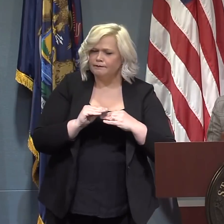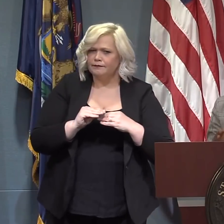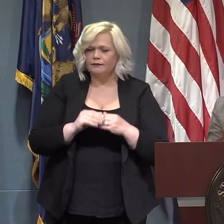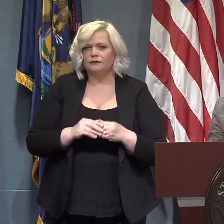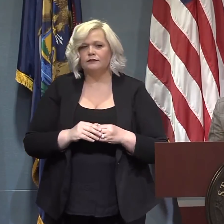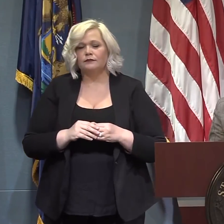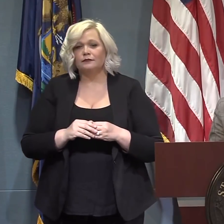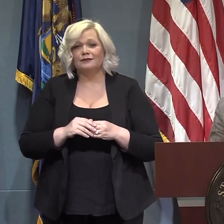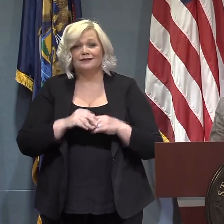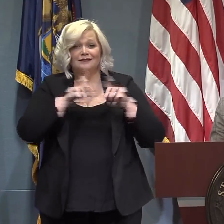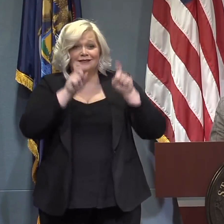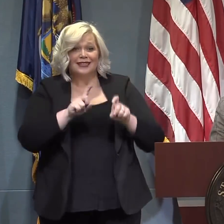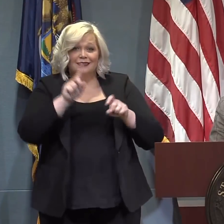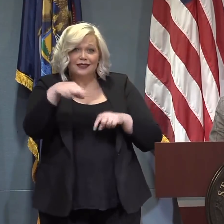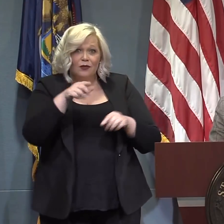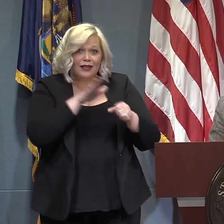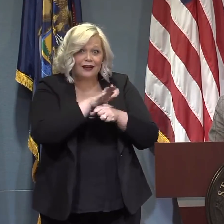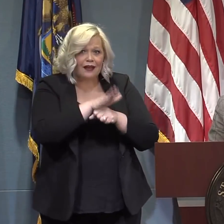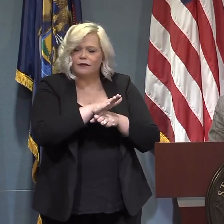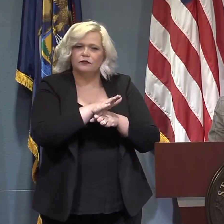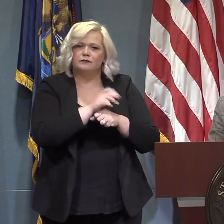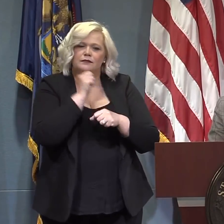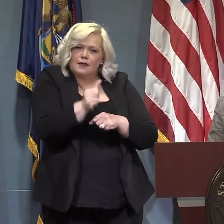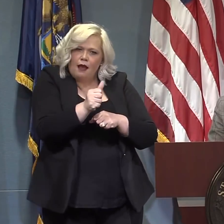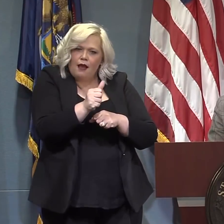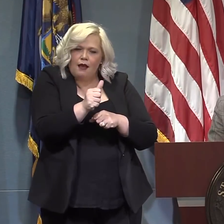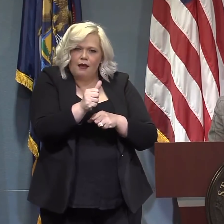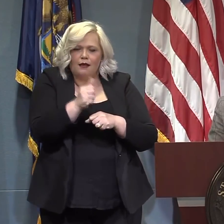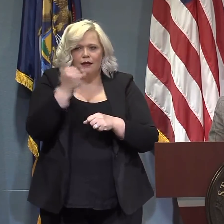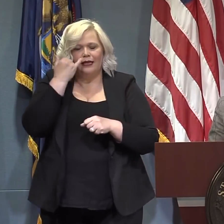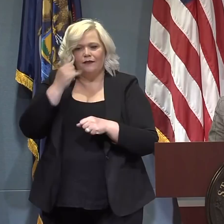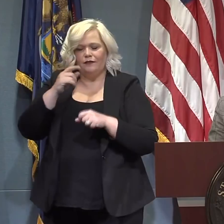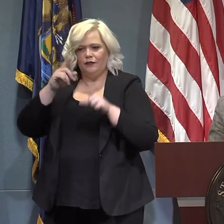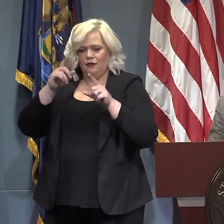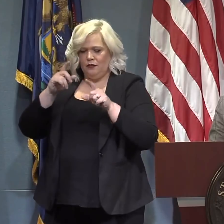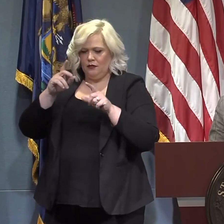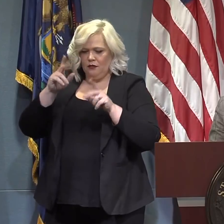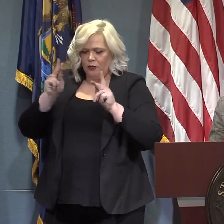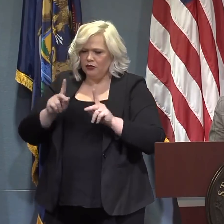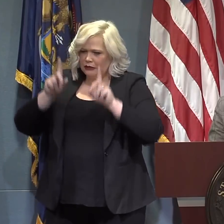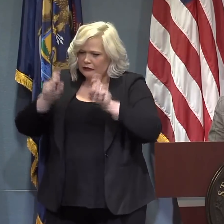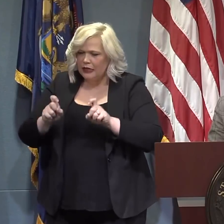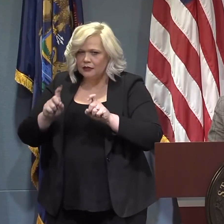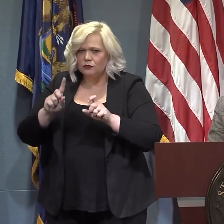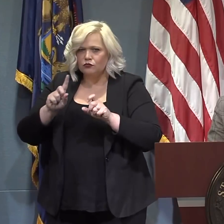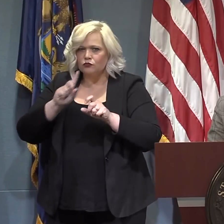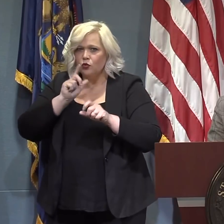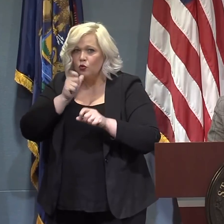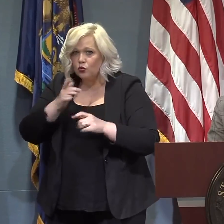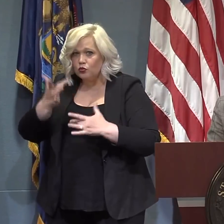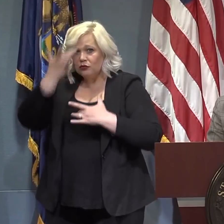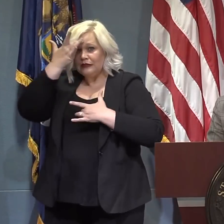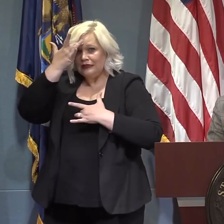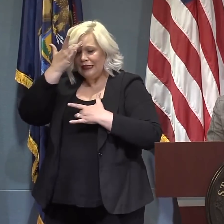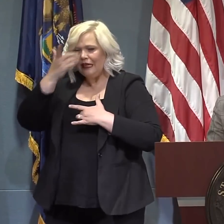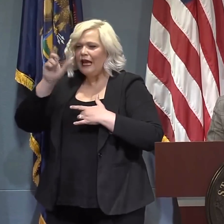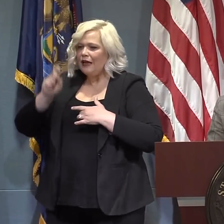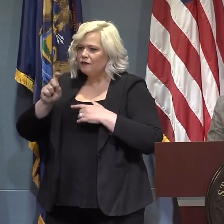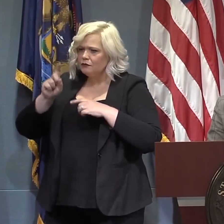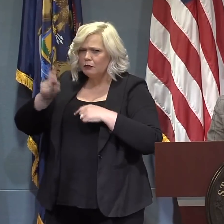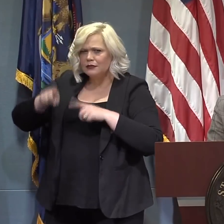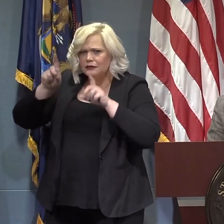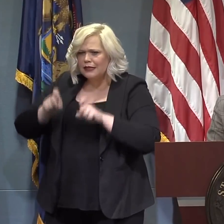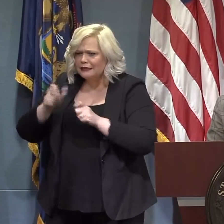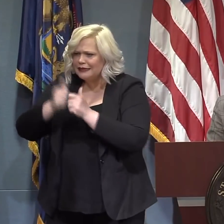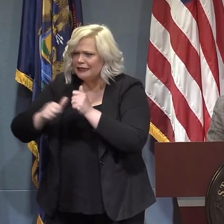also have to make sure that people who test positive are interviewed, that those close contacts are identified, and that there's appropriate